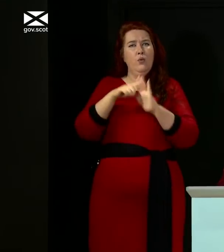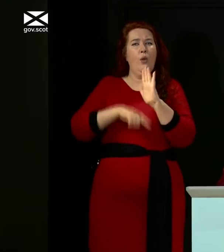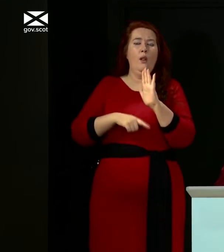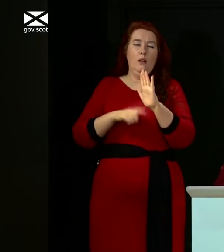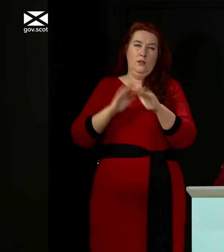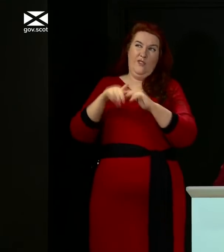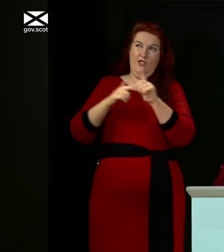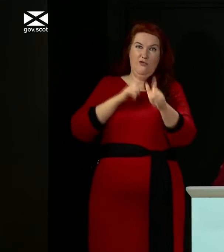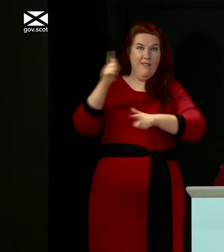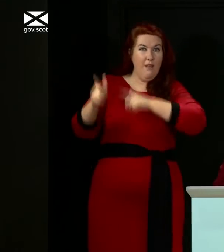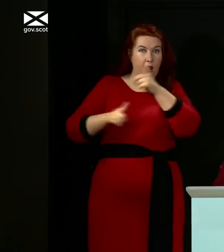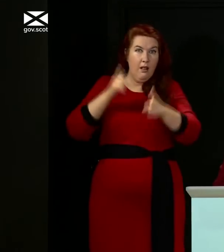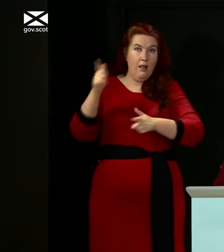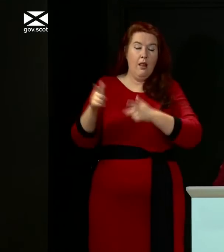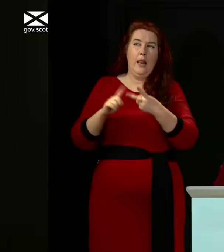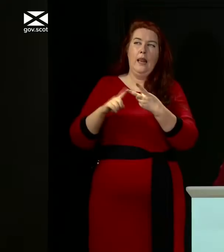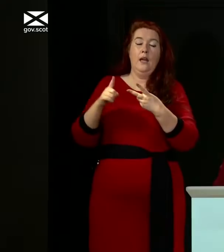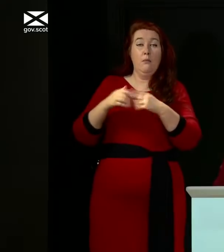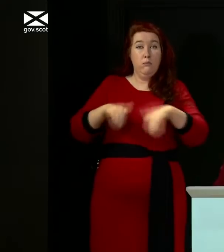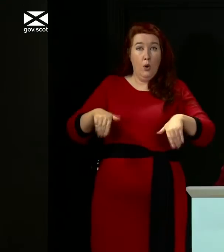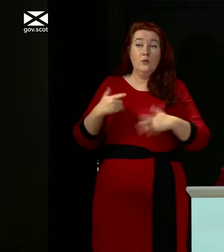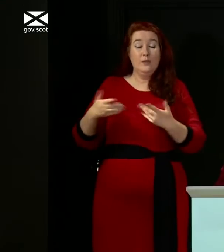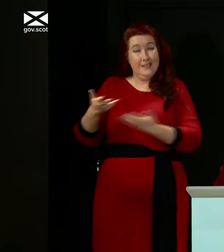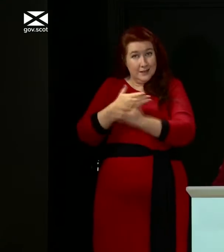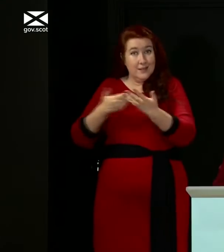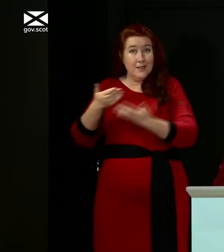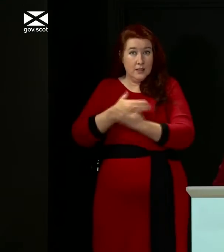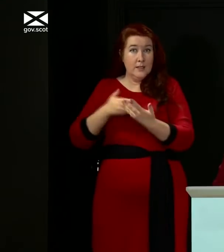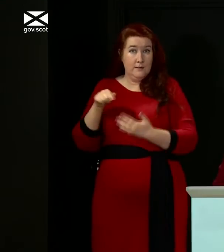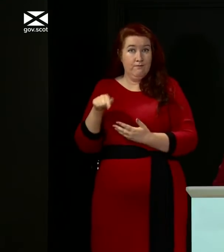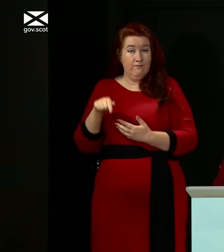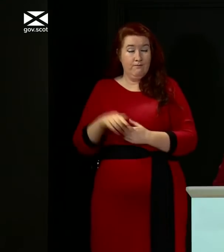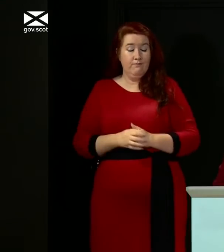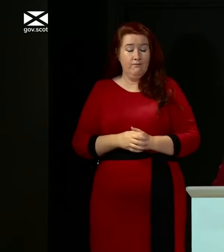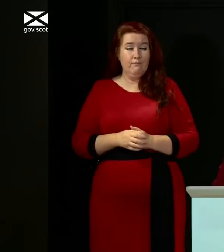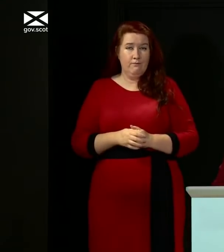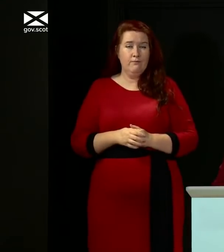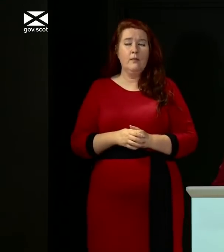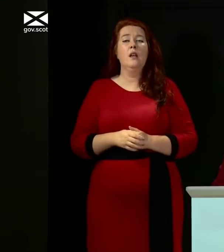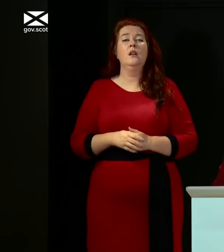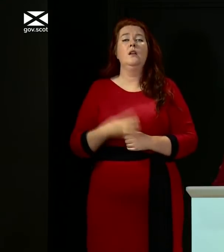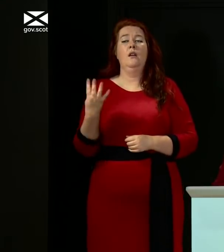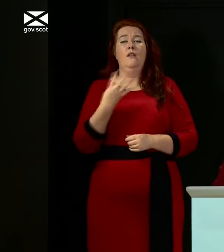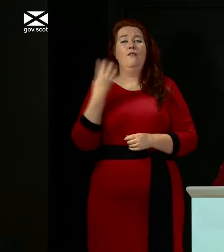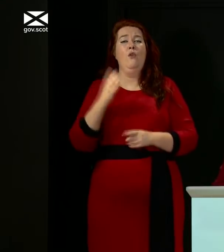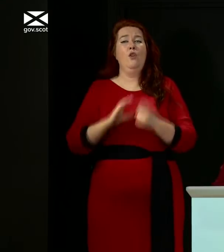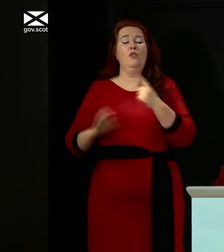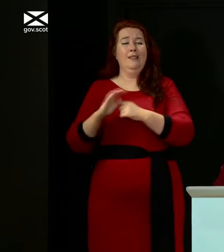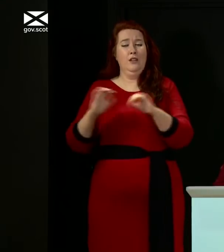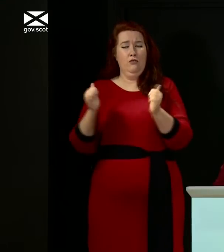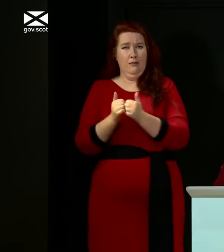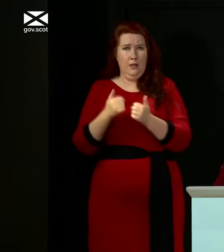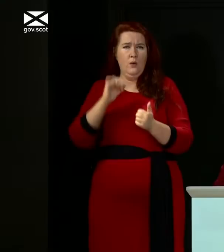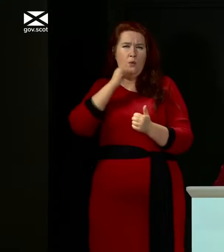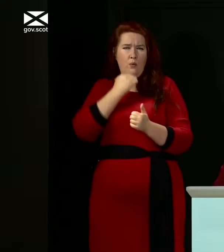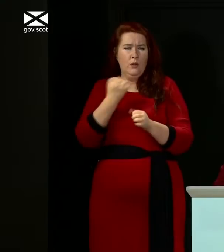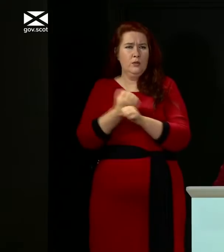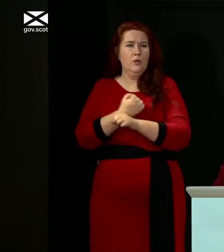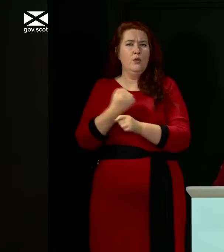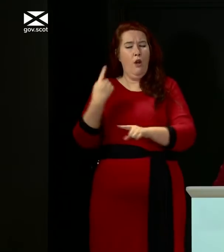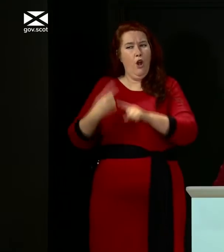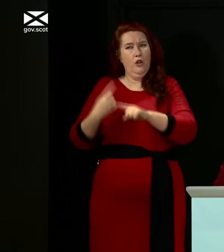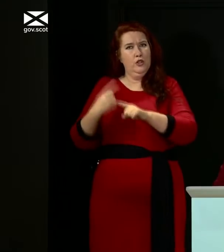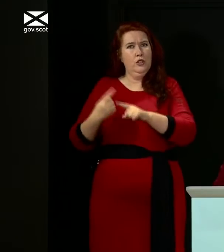travel, including controls at the border, was discussed, and there was an agreement in that call to take forward some urgent Four